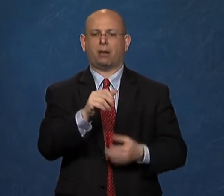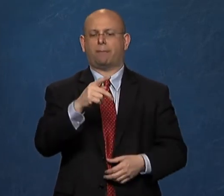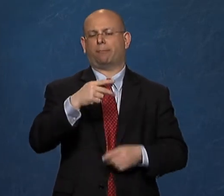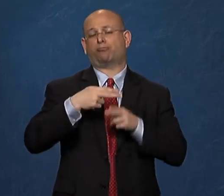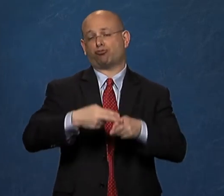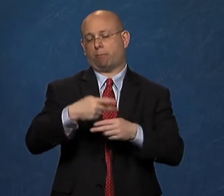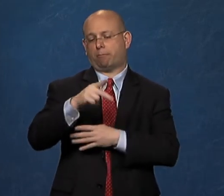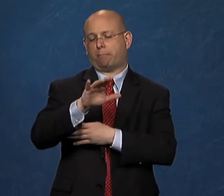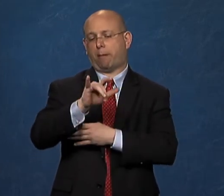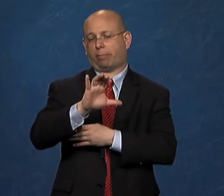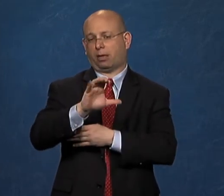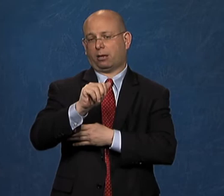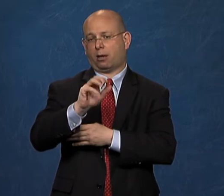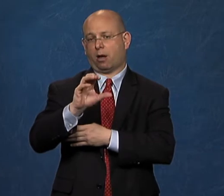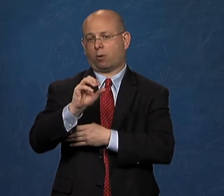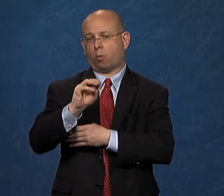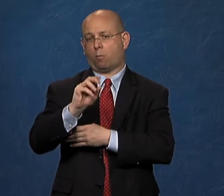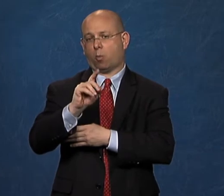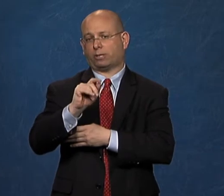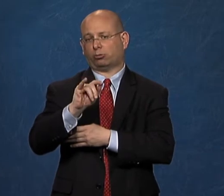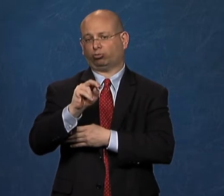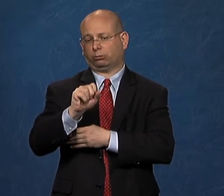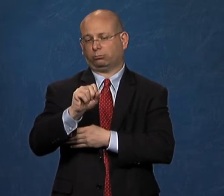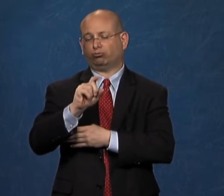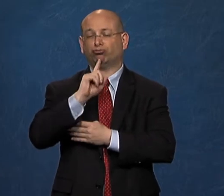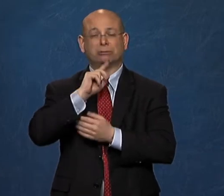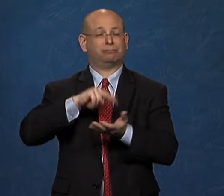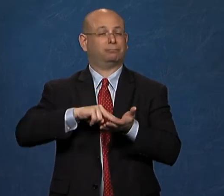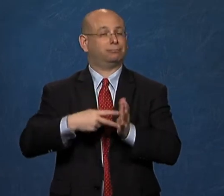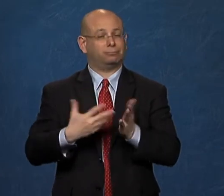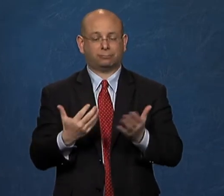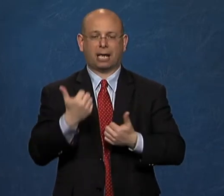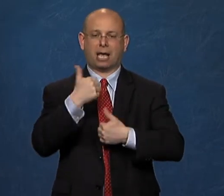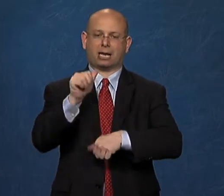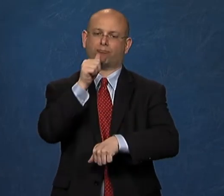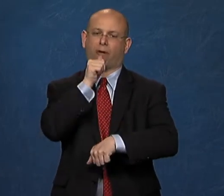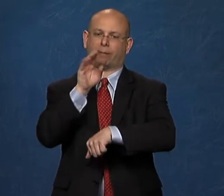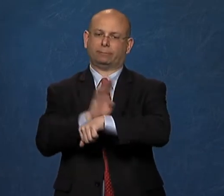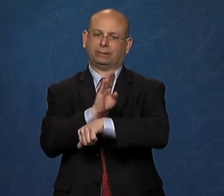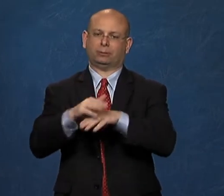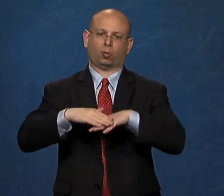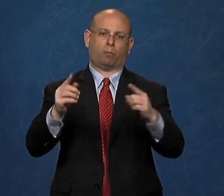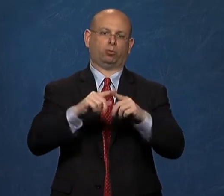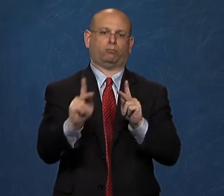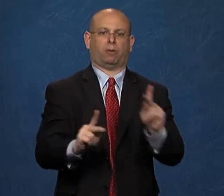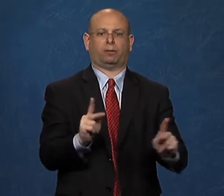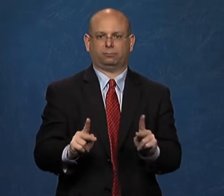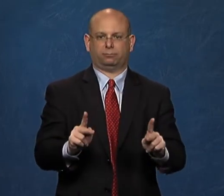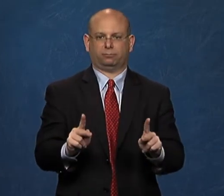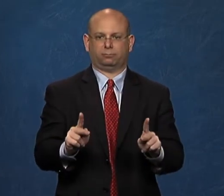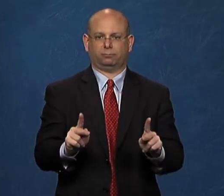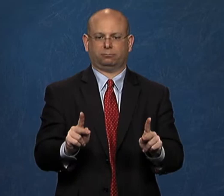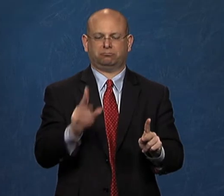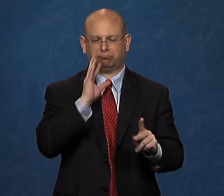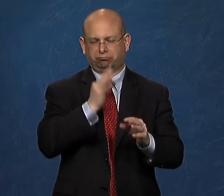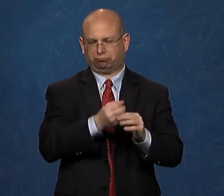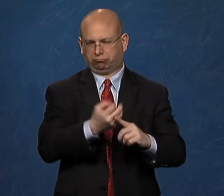is primarily focused on what we call public accommodations. And by public accommodations, we're talking about any private business